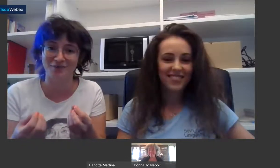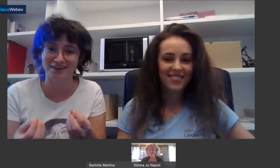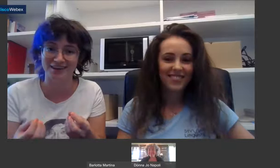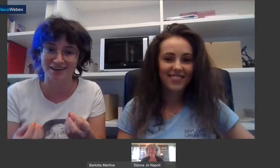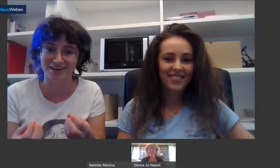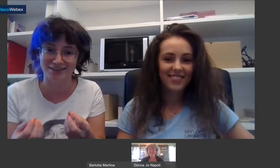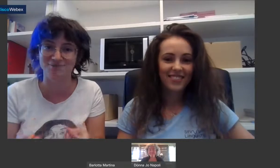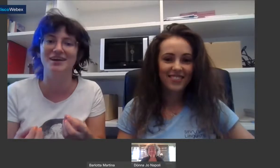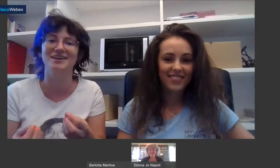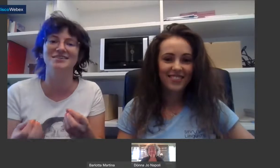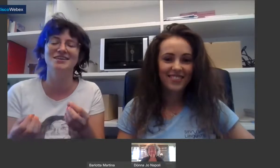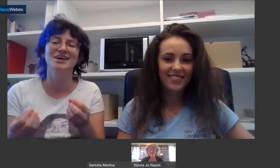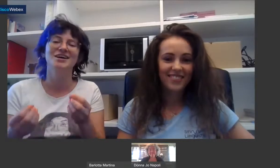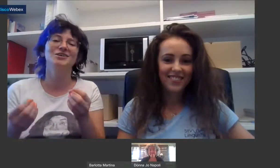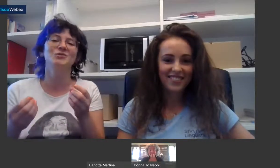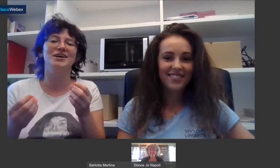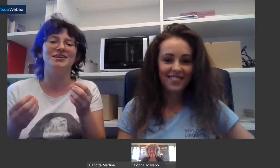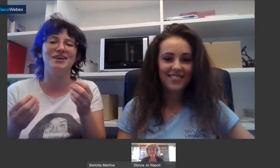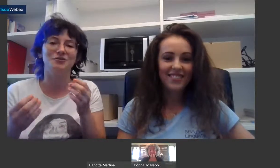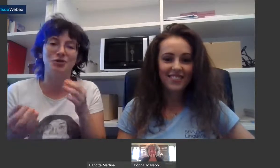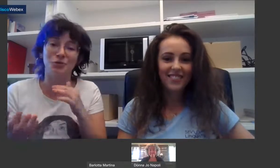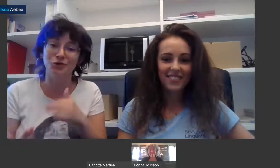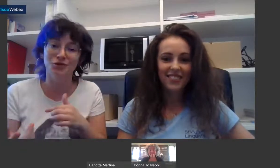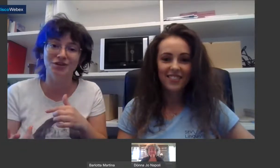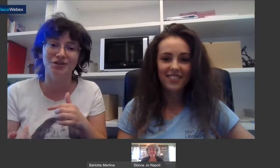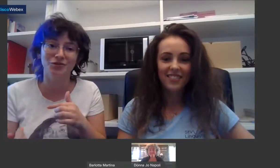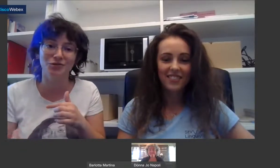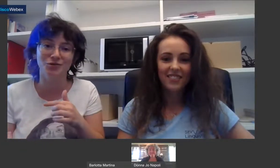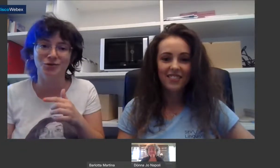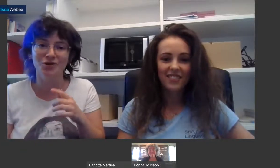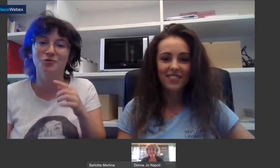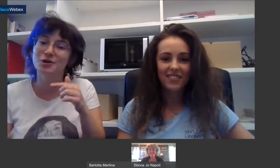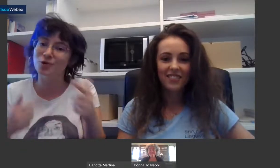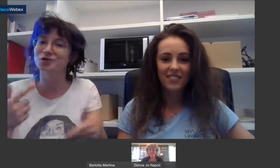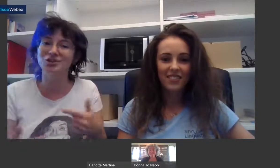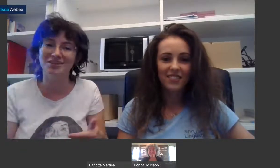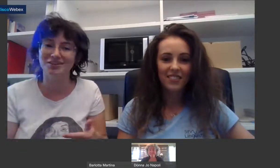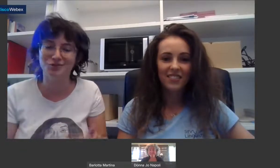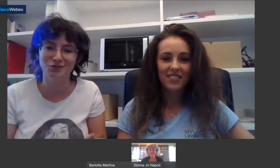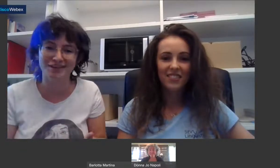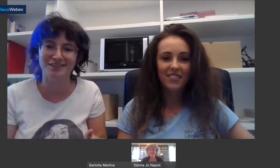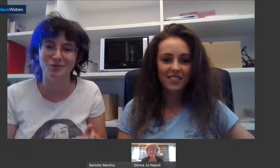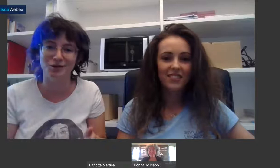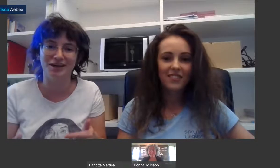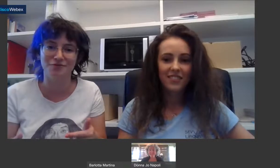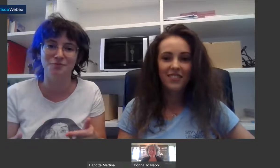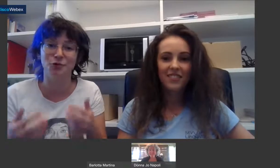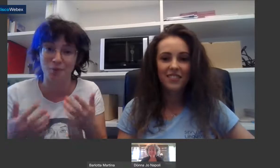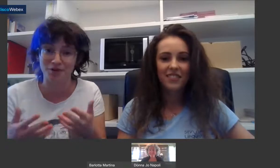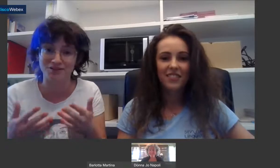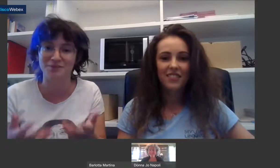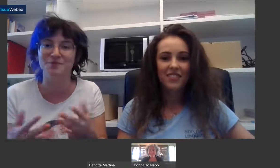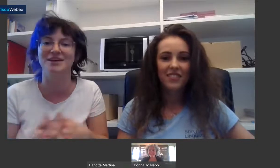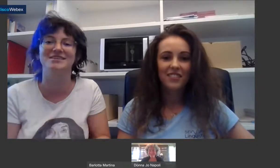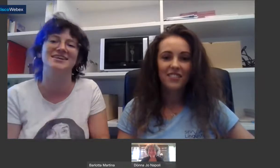automatic subtitles, you can have the opportunity to re-watch it in a few days and we will have proper subtitles